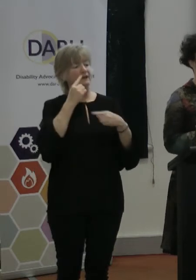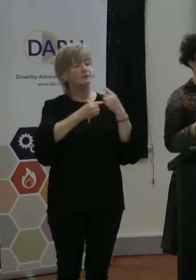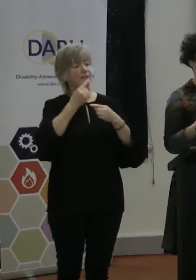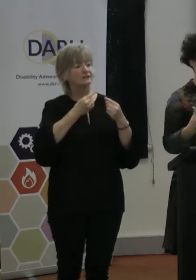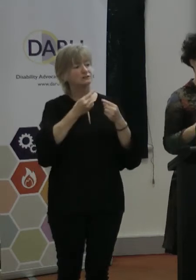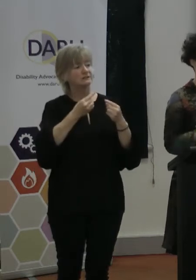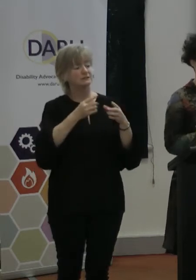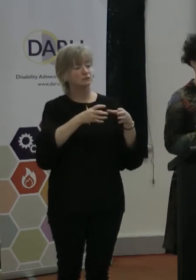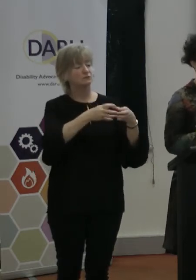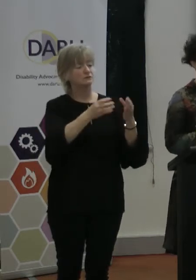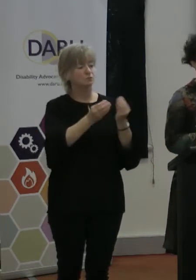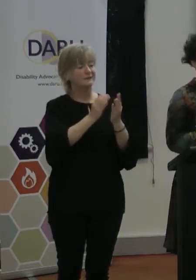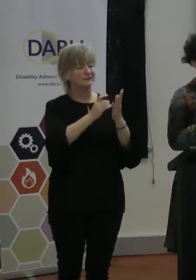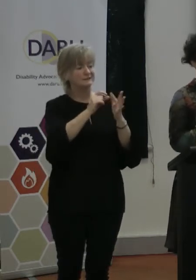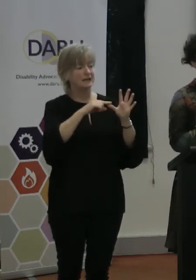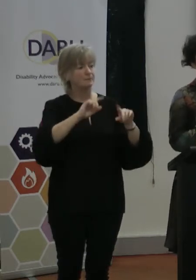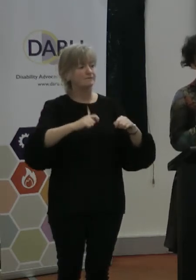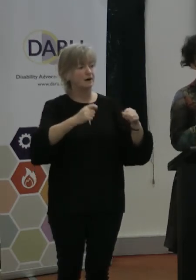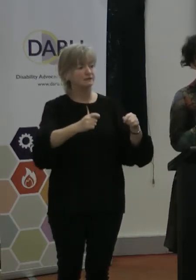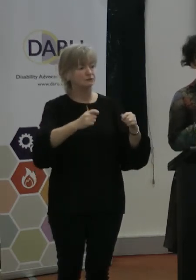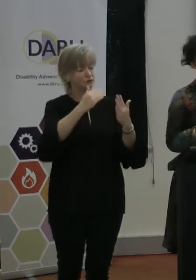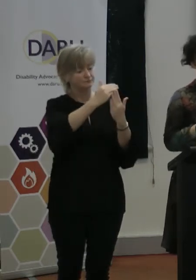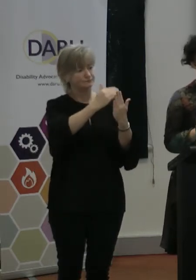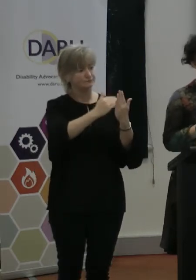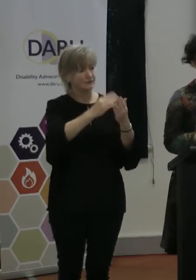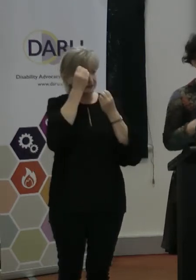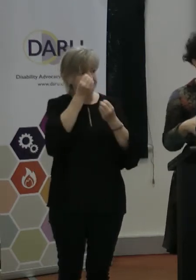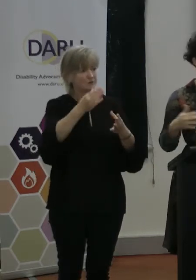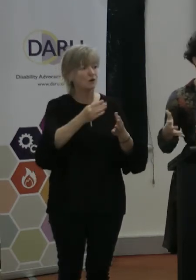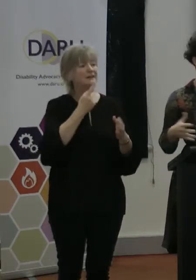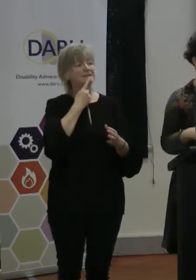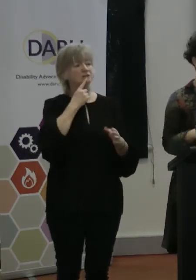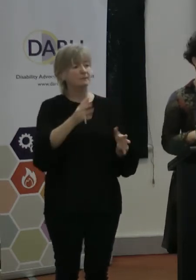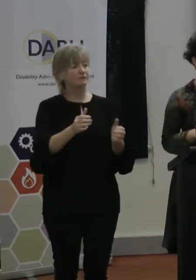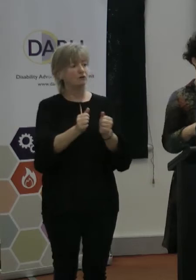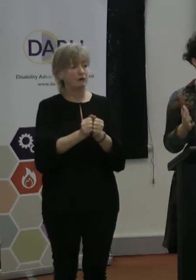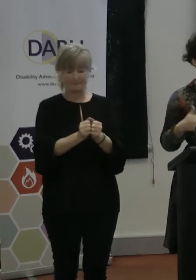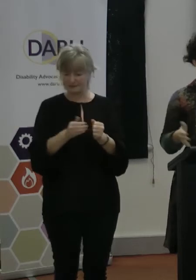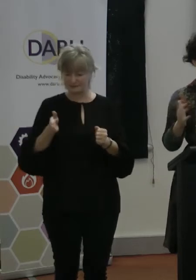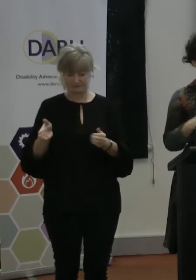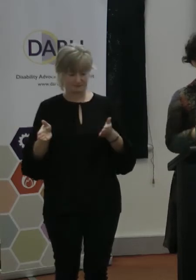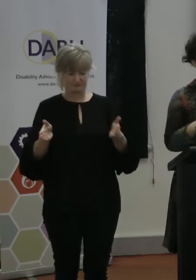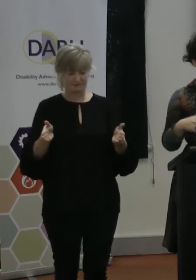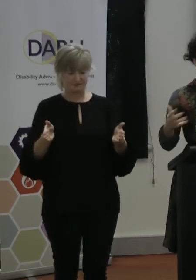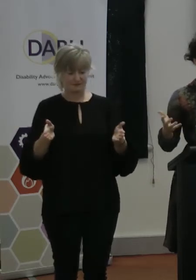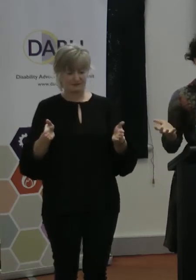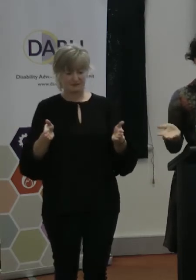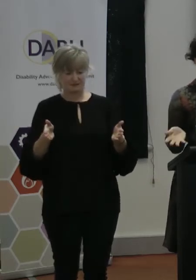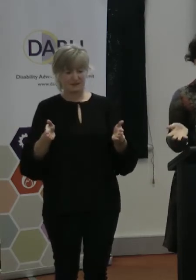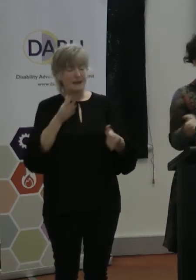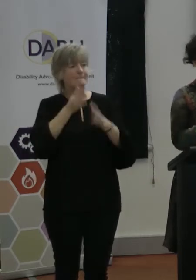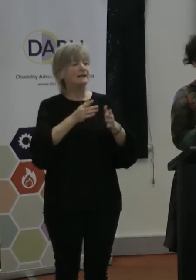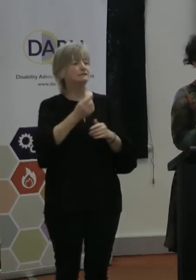out, kind of noting that the type of agreement they choose will then determine the type of residents that they